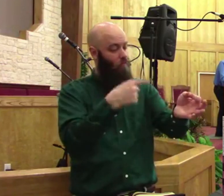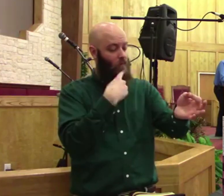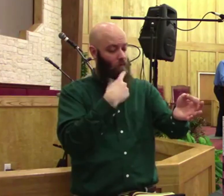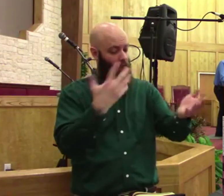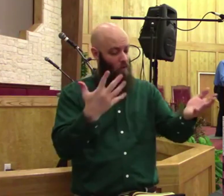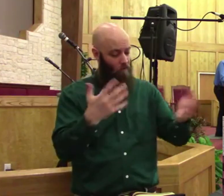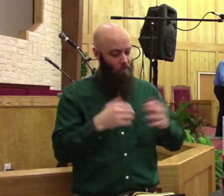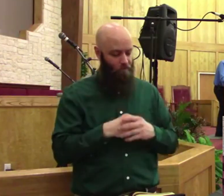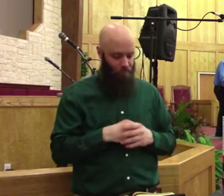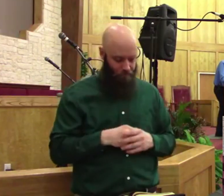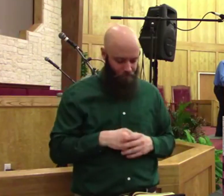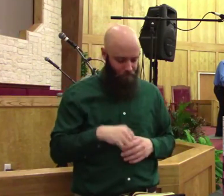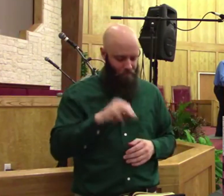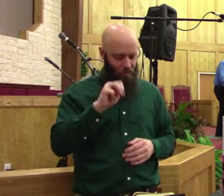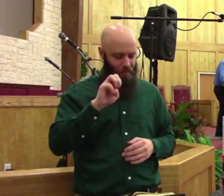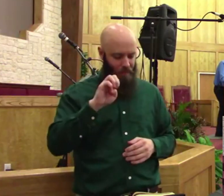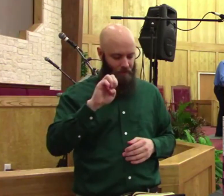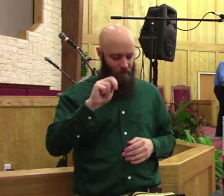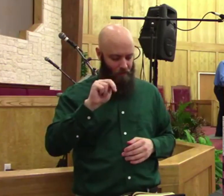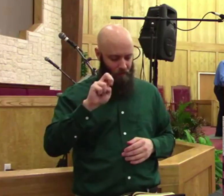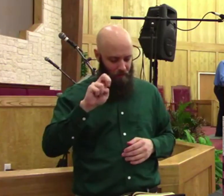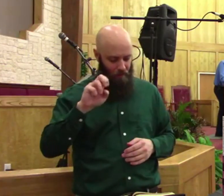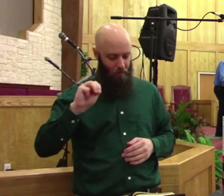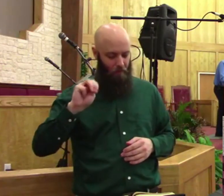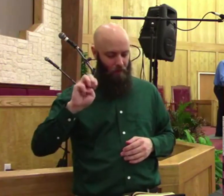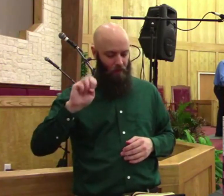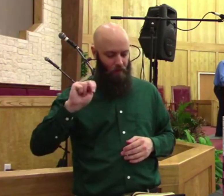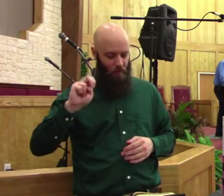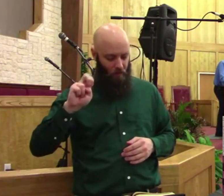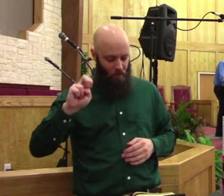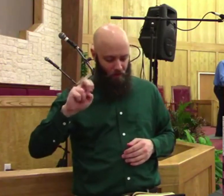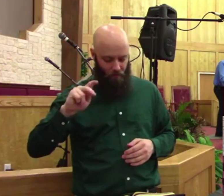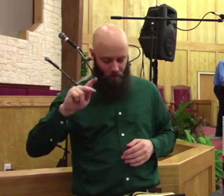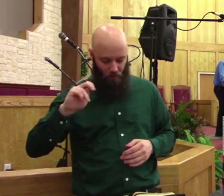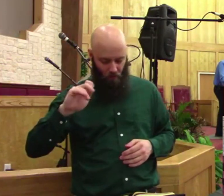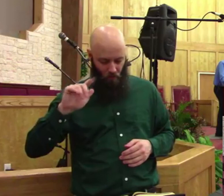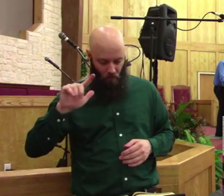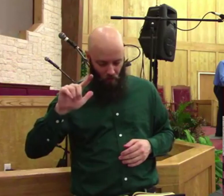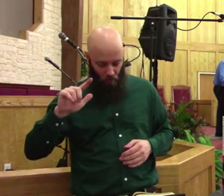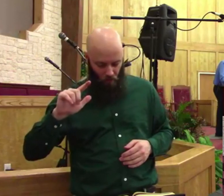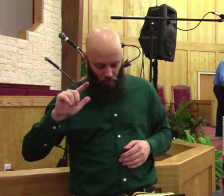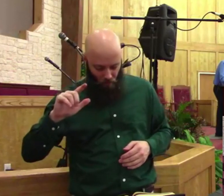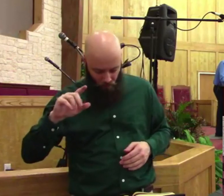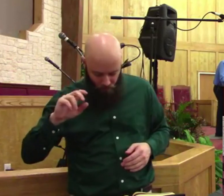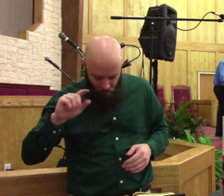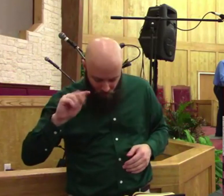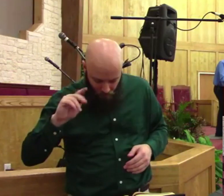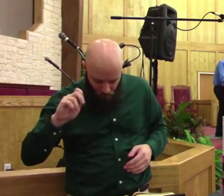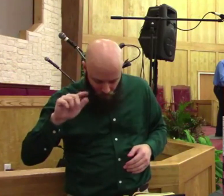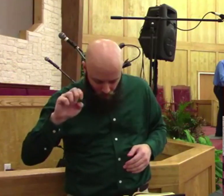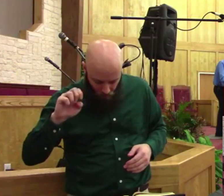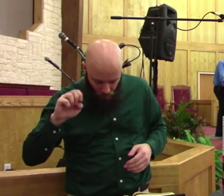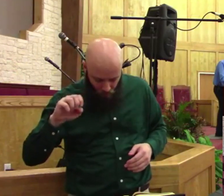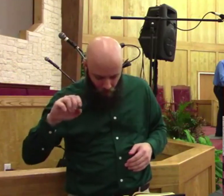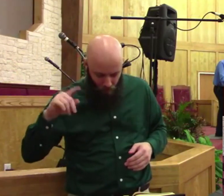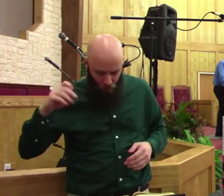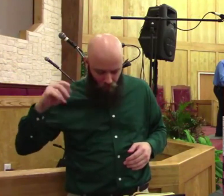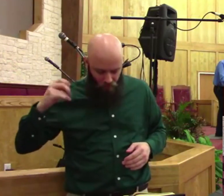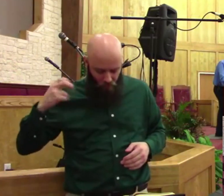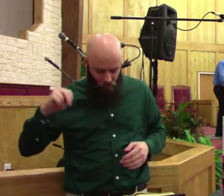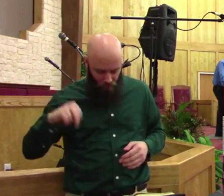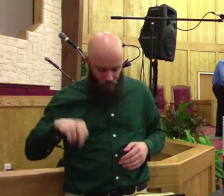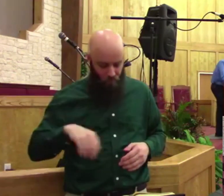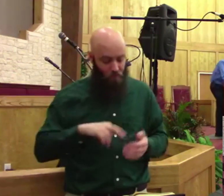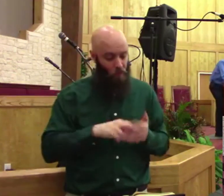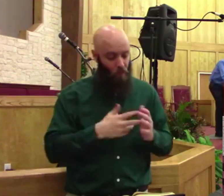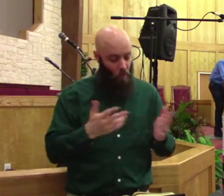was inscribed: Mene, Mene, Tekel, Parson. This is the interpretation of the matter. Mene, God has